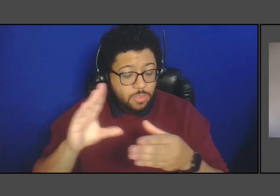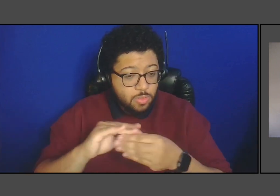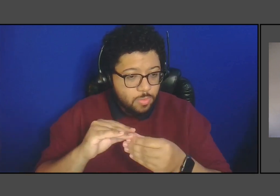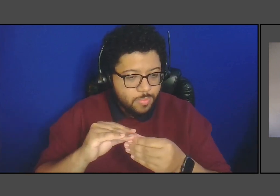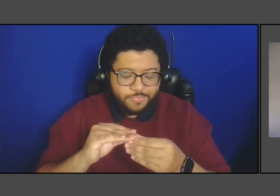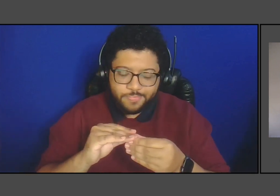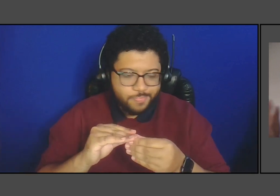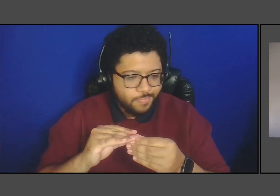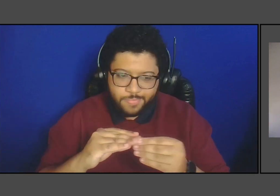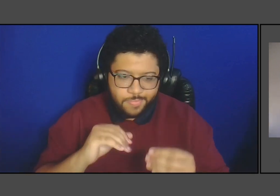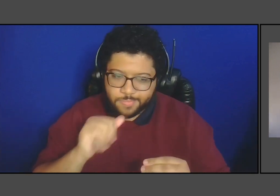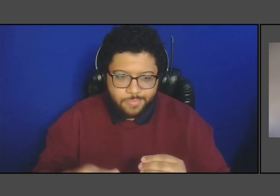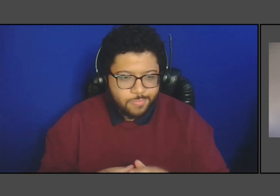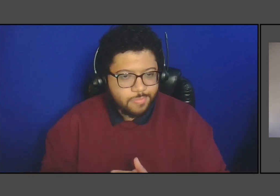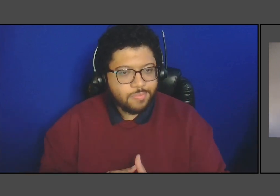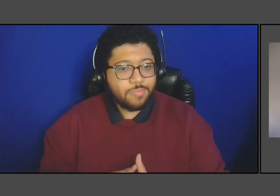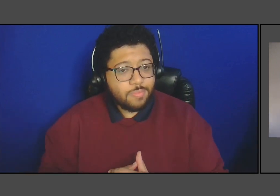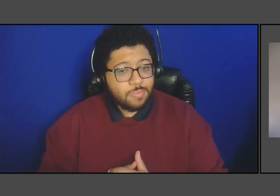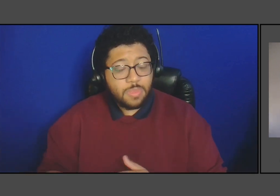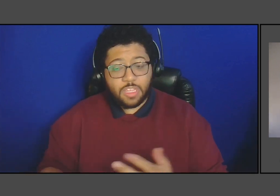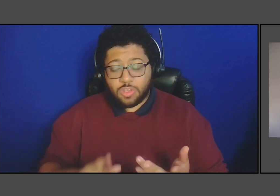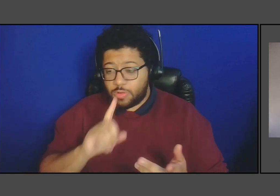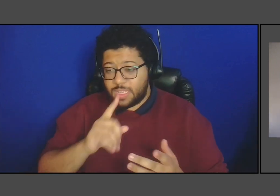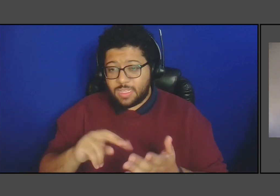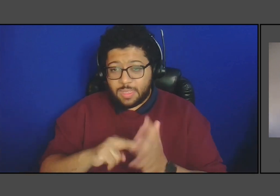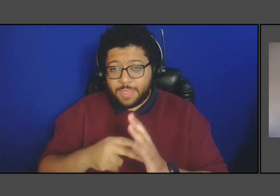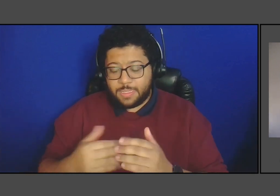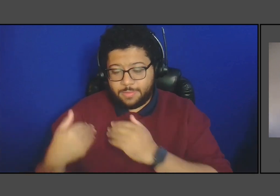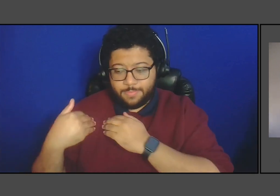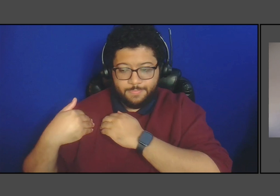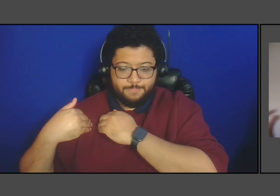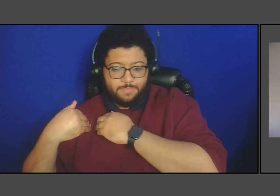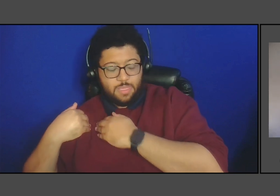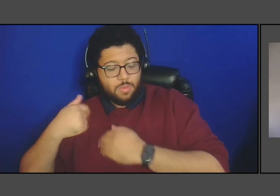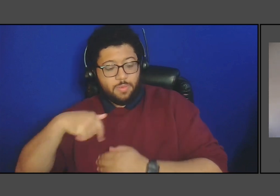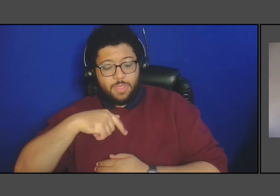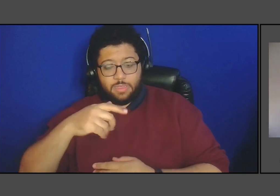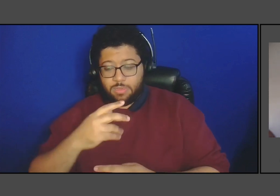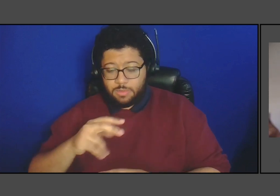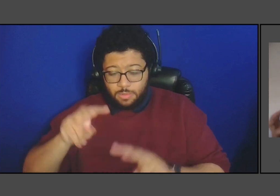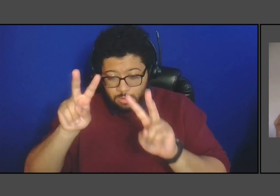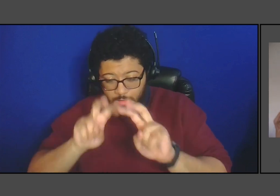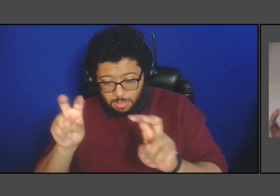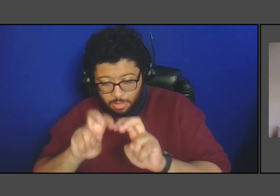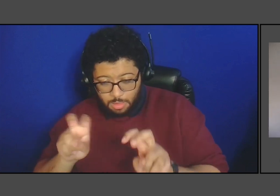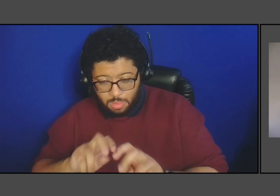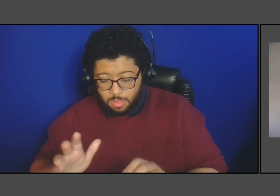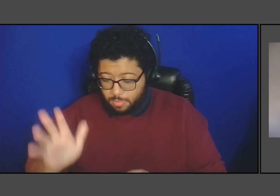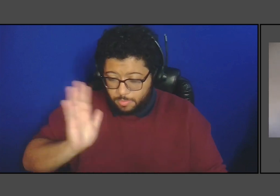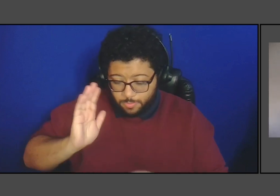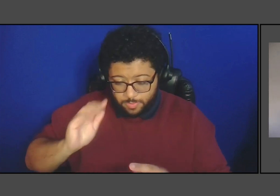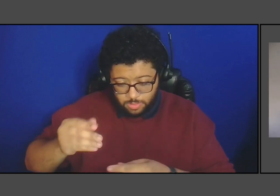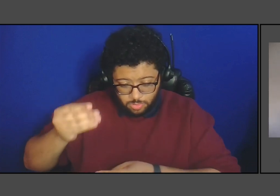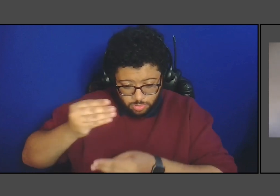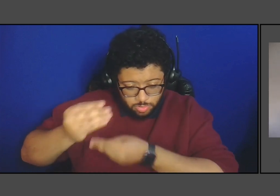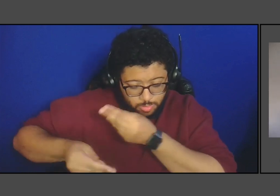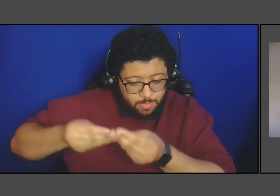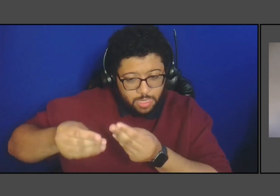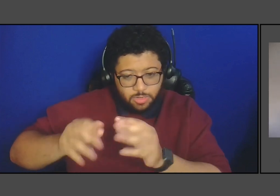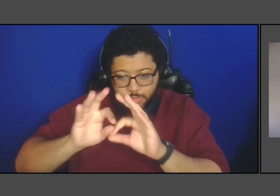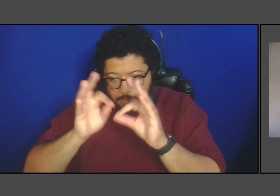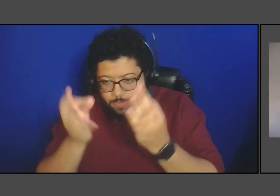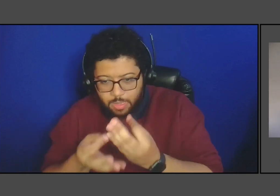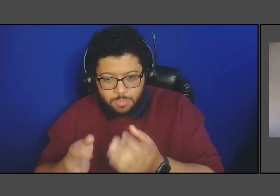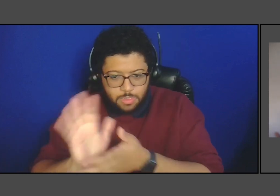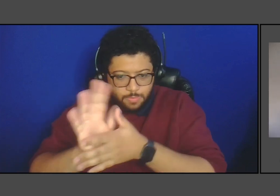to us to look at this previous generation of our families and of filmmakers, and try